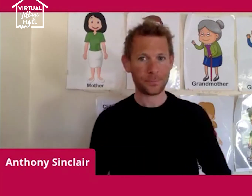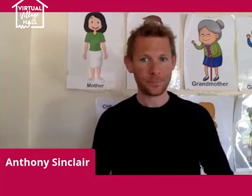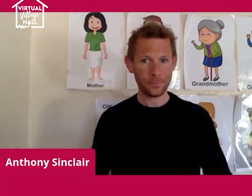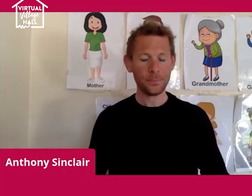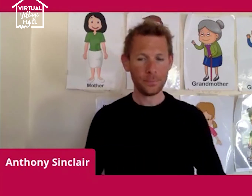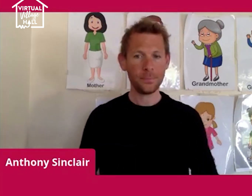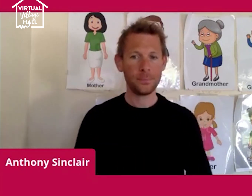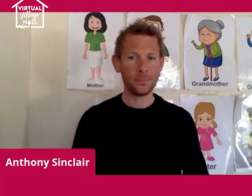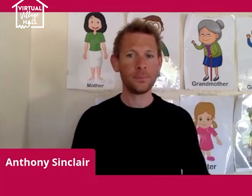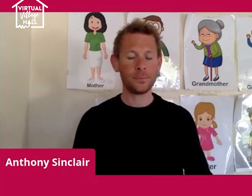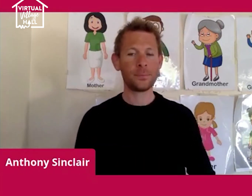show you an example.